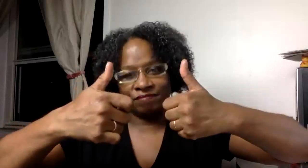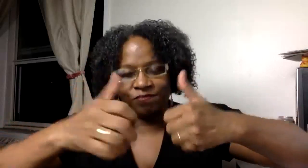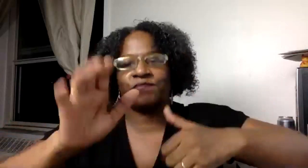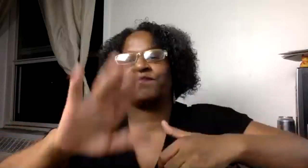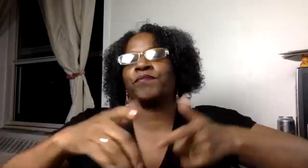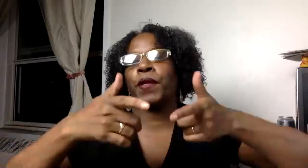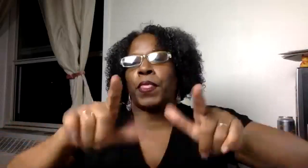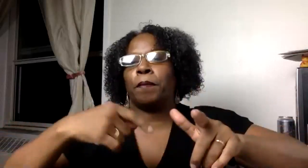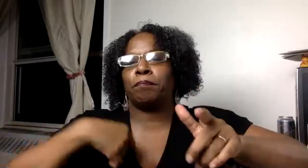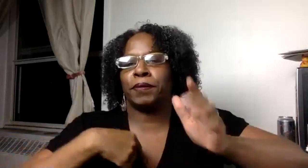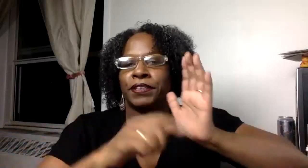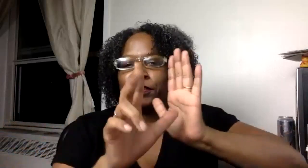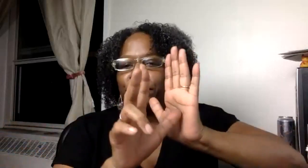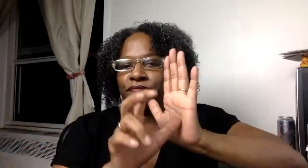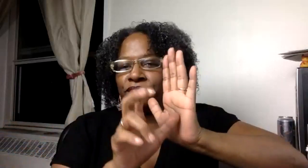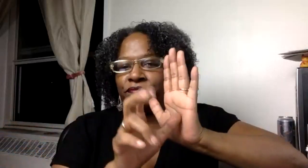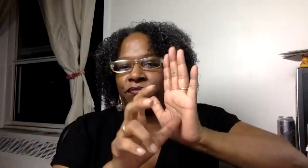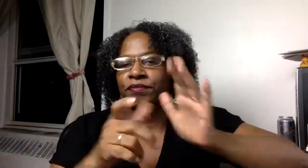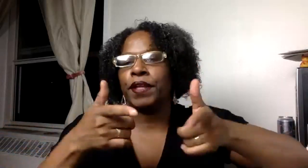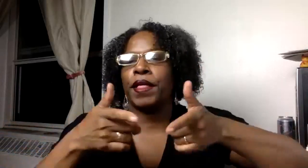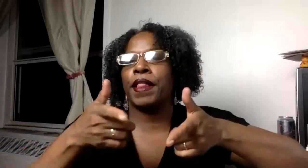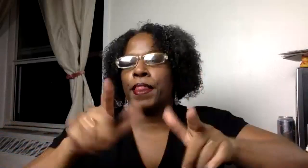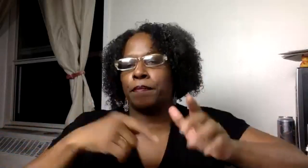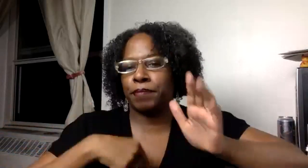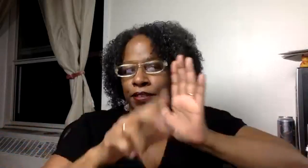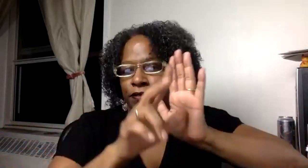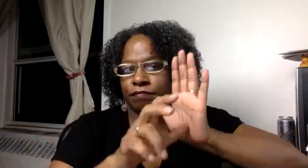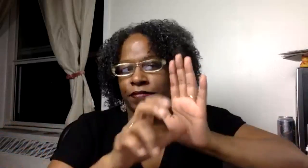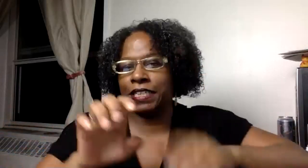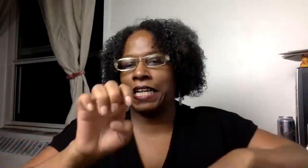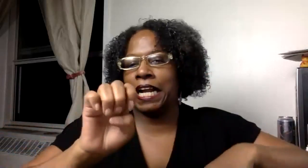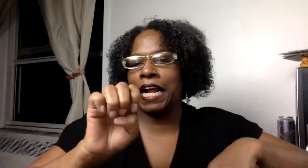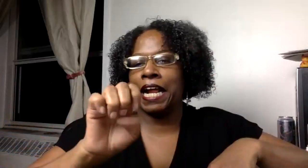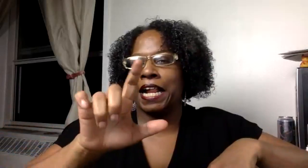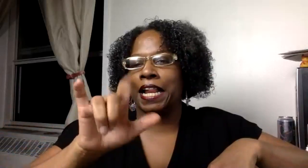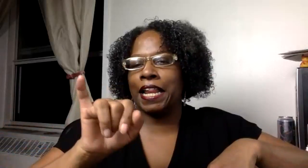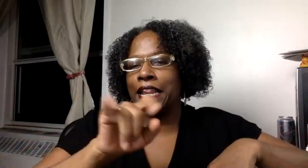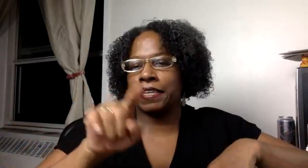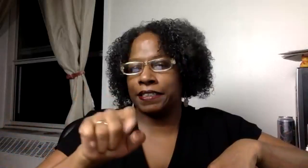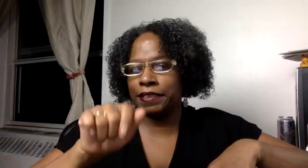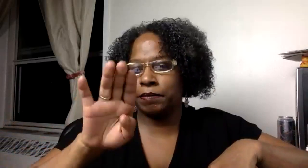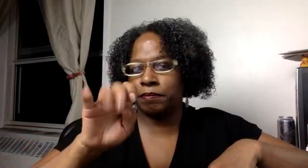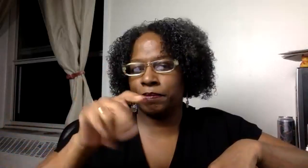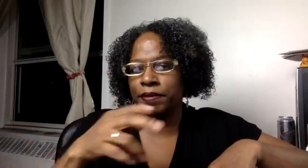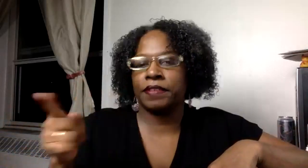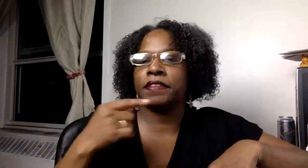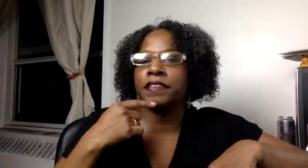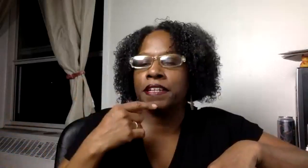on. Galaxy J3 Prime. Computer audio muted. Video off. Harris